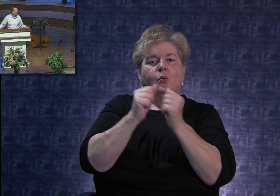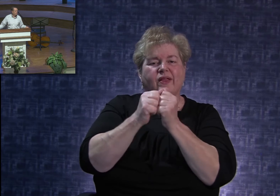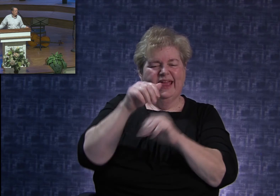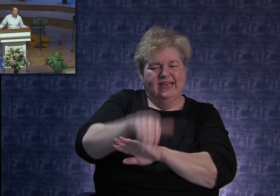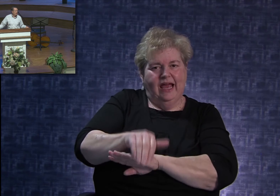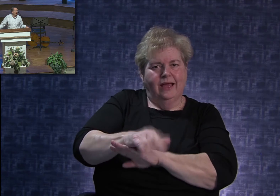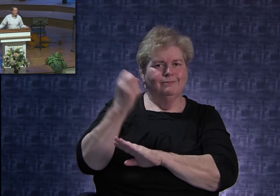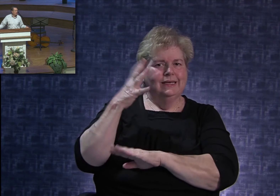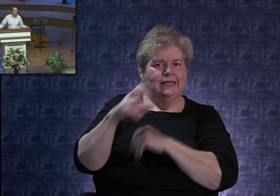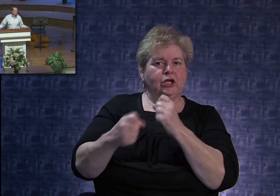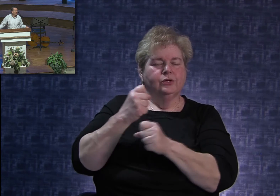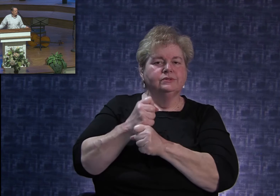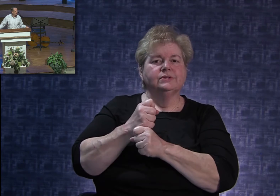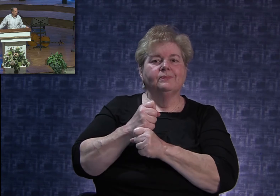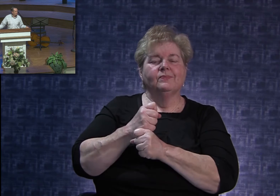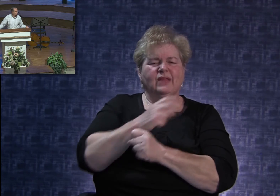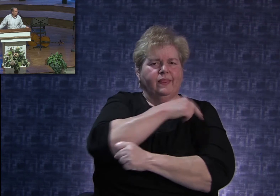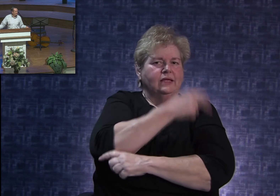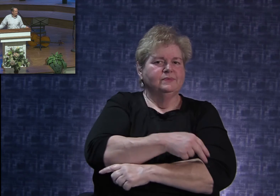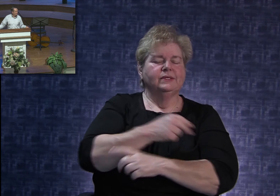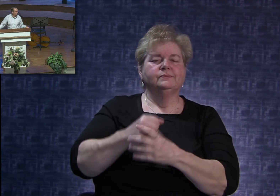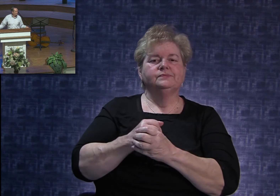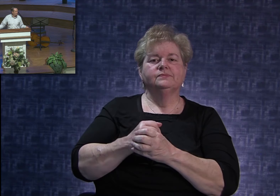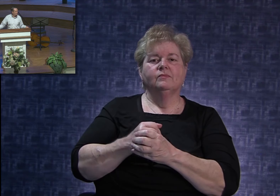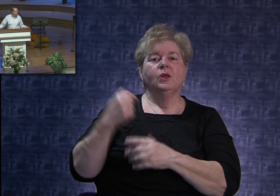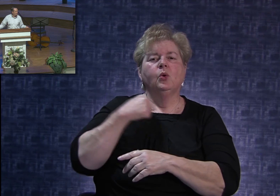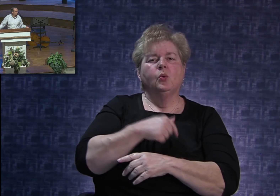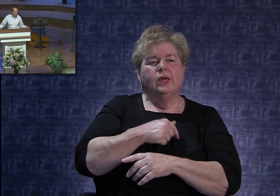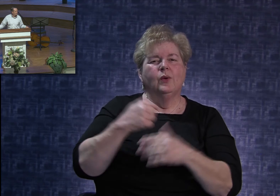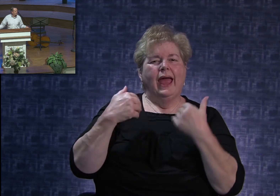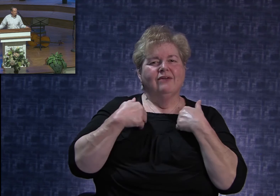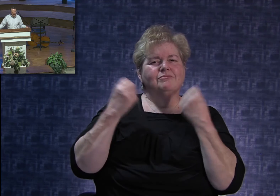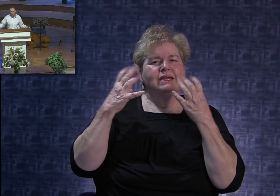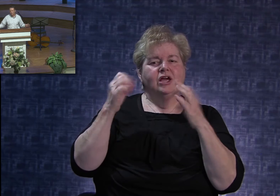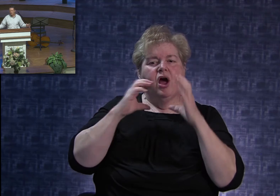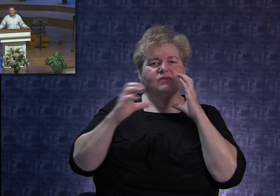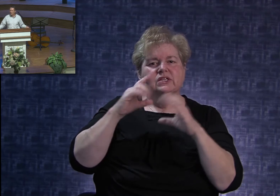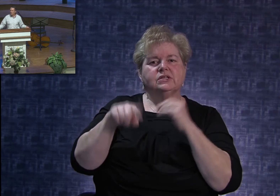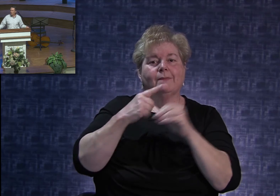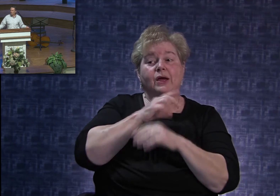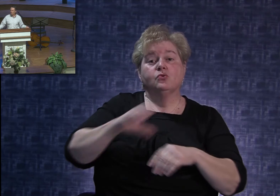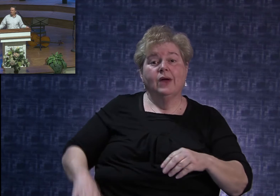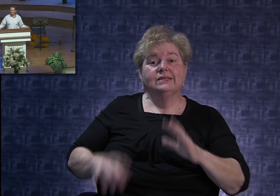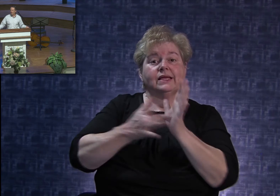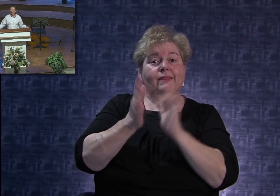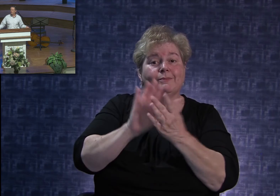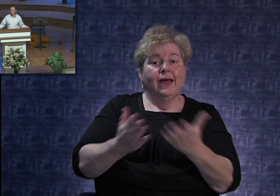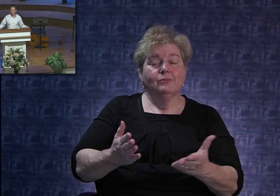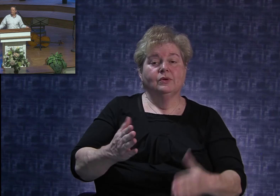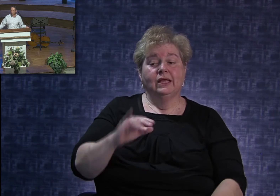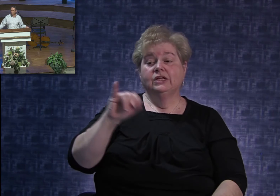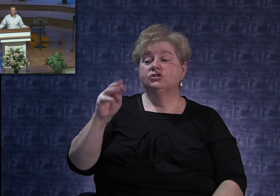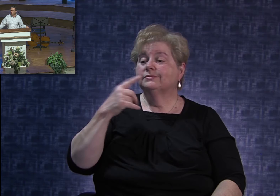years. And we would get into these really in-depth conversations about Christ and the Bible. And he told me once, he said, "Yeah, I